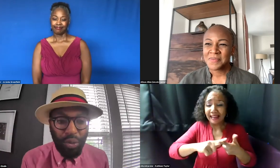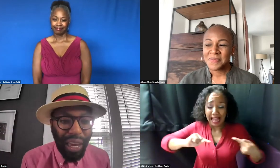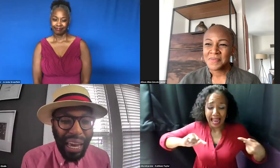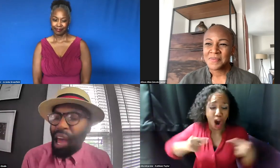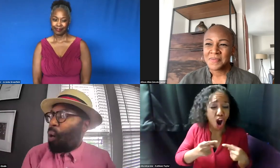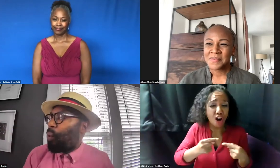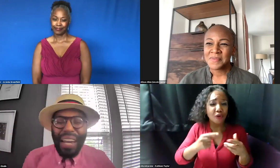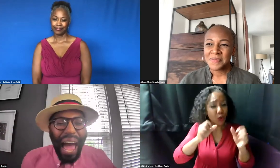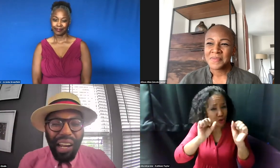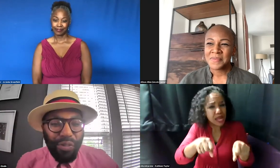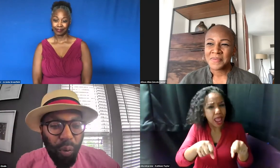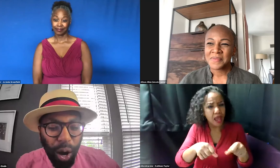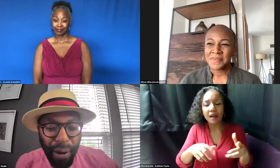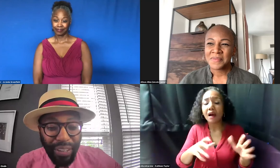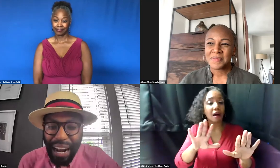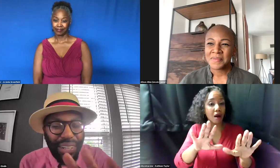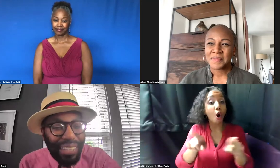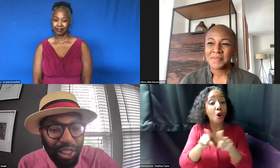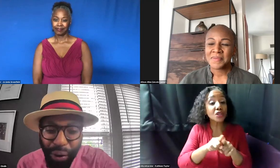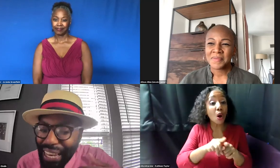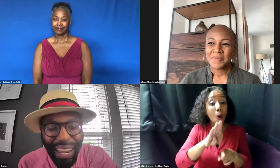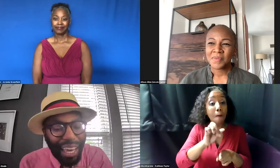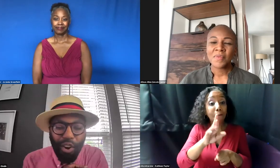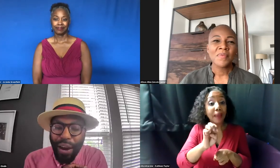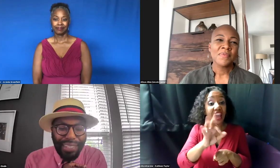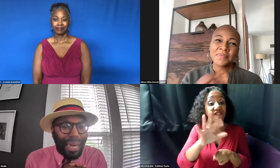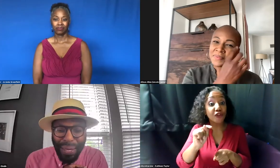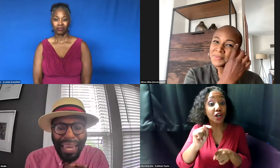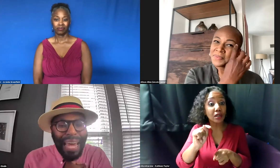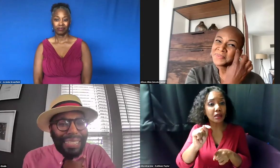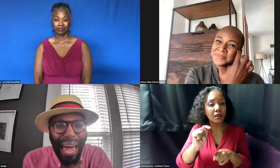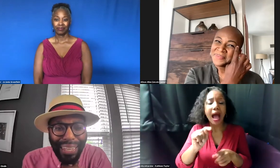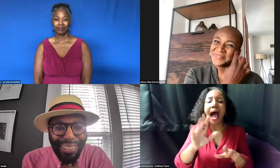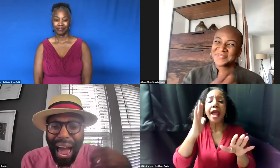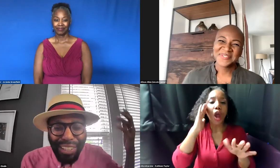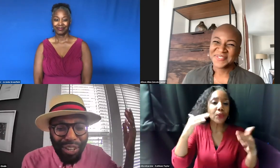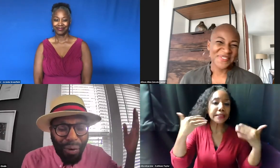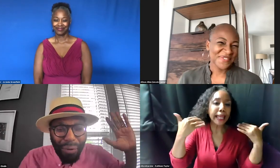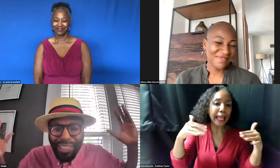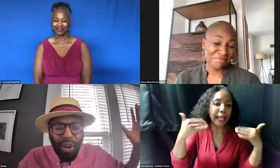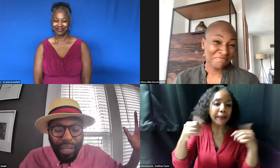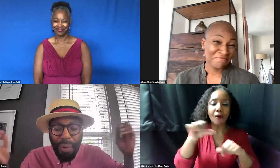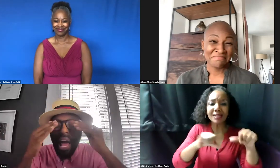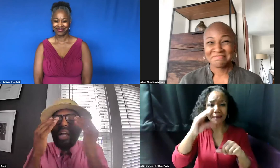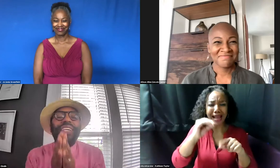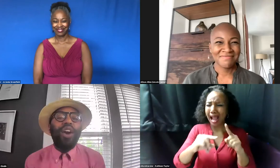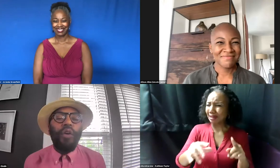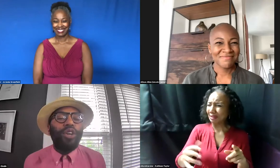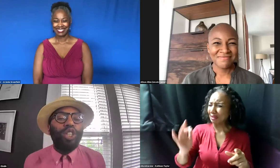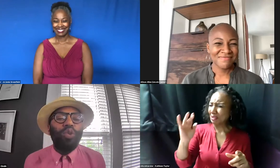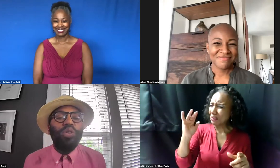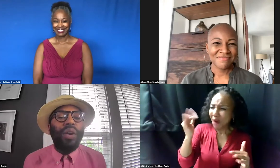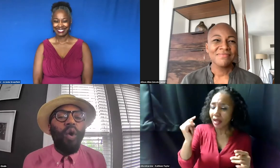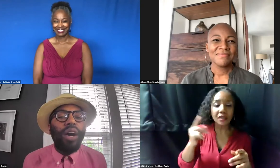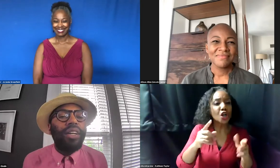that when you can. One, I love to walk barefoot. I know this sounds crazy. I sound like a crazy hippie science guy. Like, what is he talking about? Take off